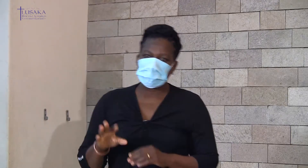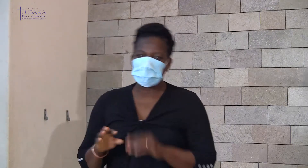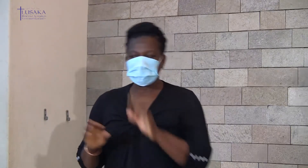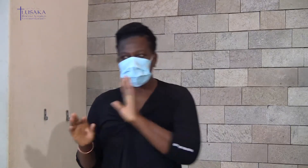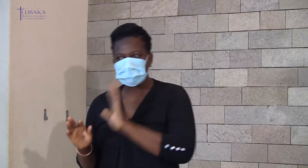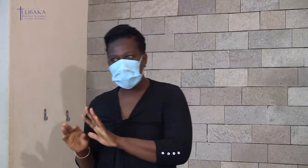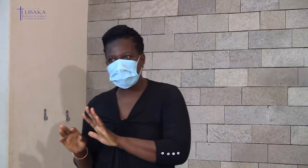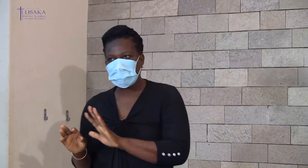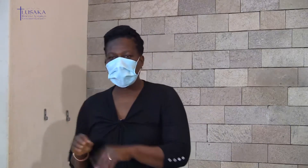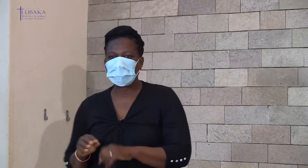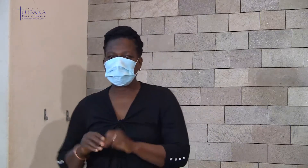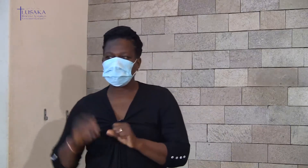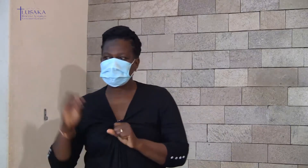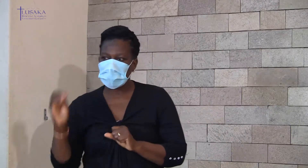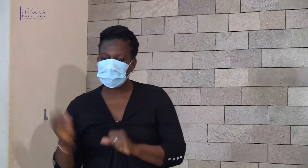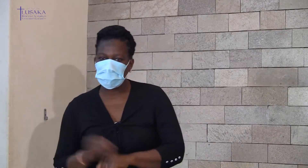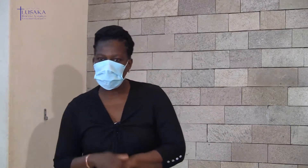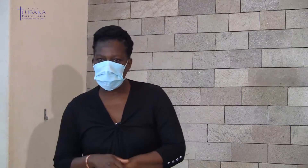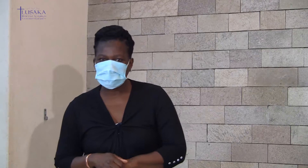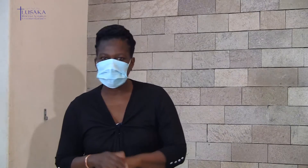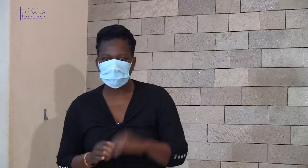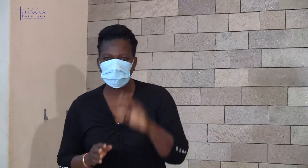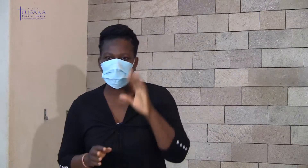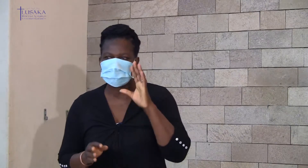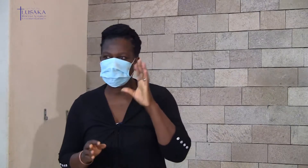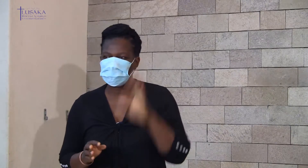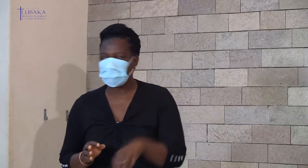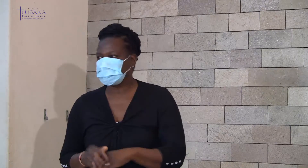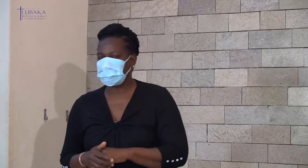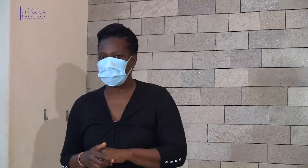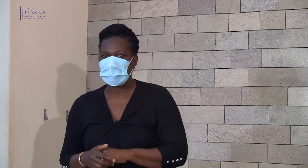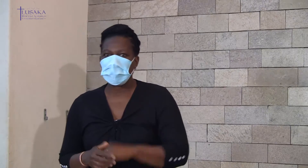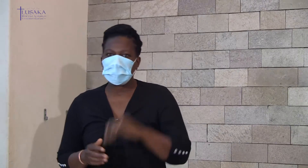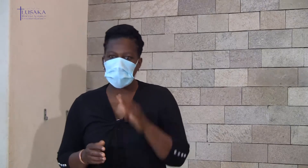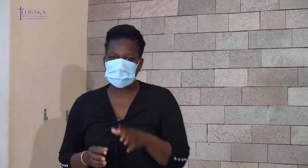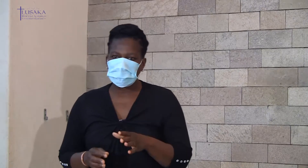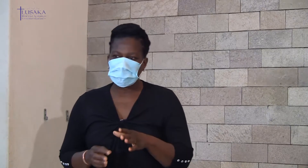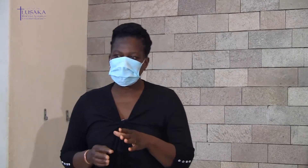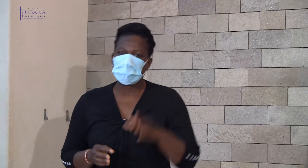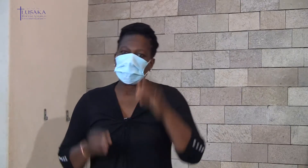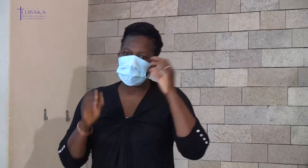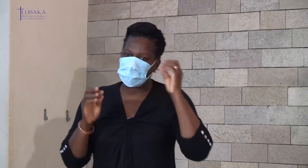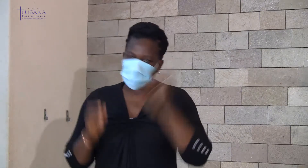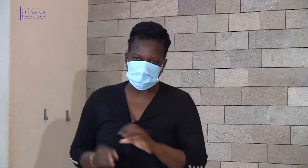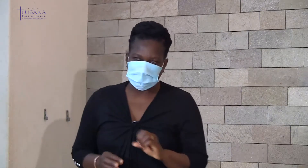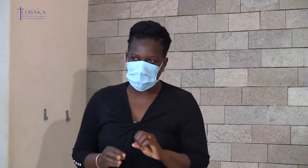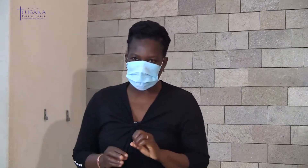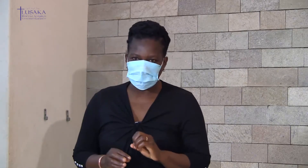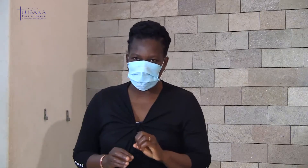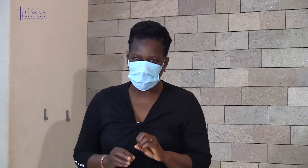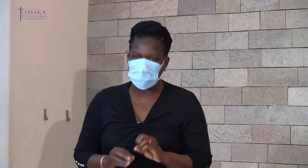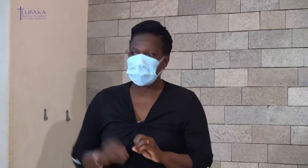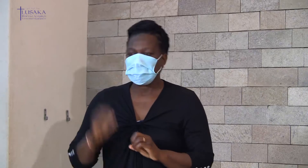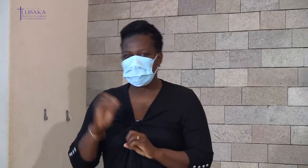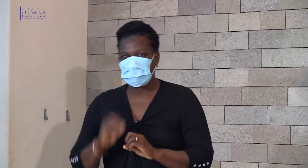stayed there for some time, and when it was time to go back, she had to go and tell Joseph, the husband, not yet the